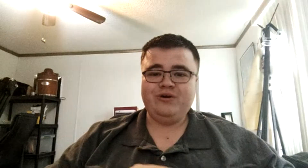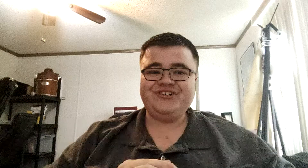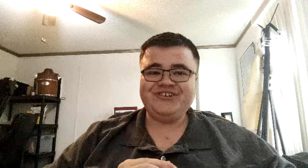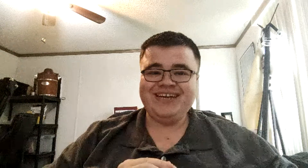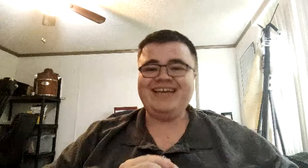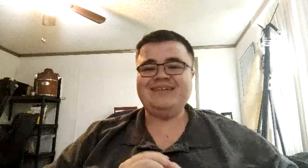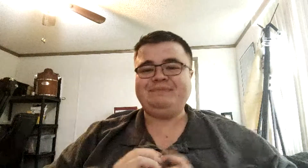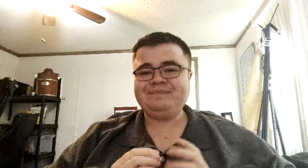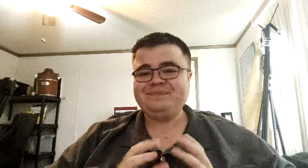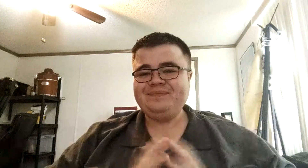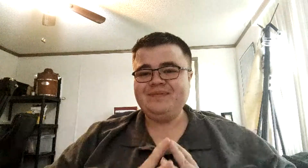Unfortunately,